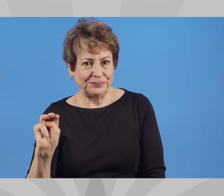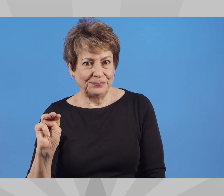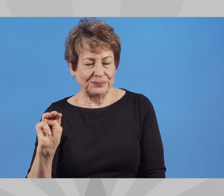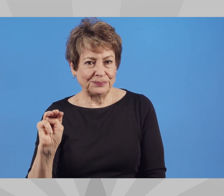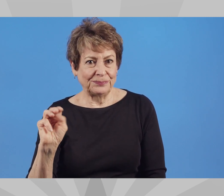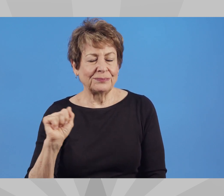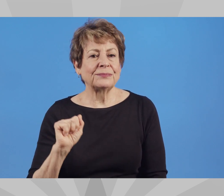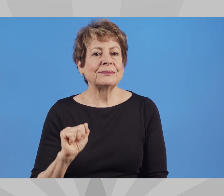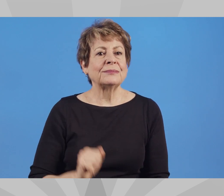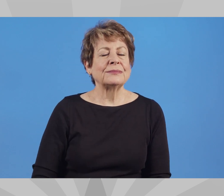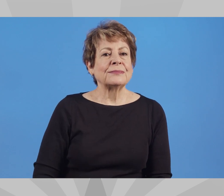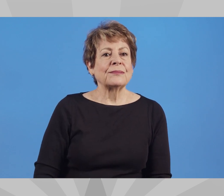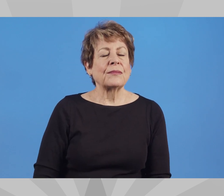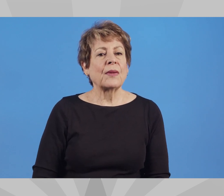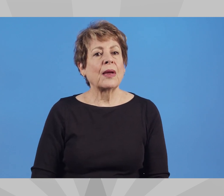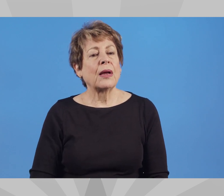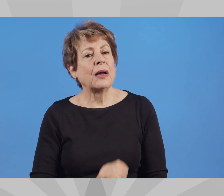www.charlesluckingaz.com.